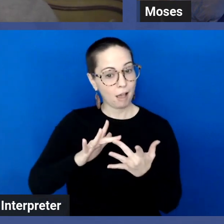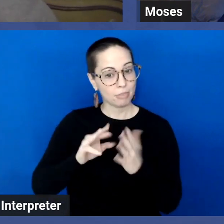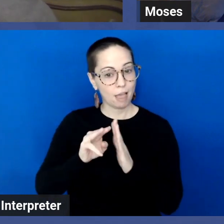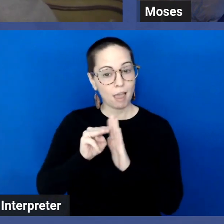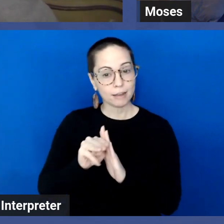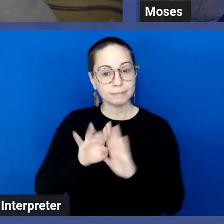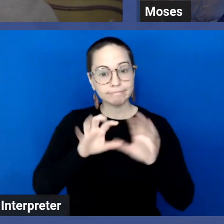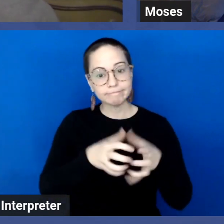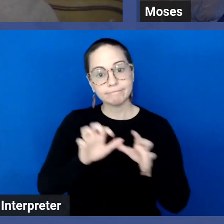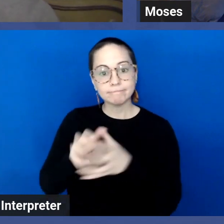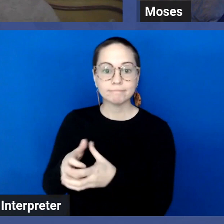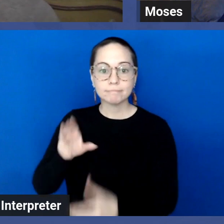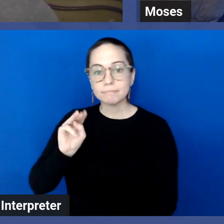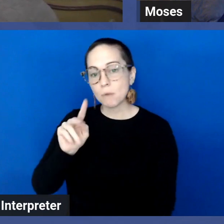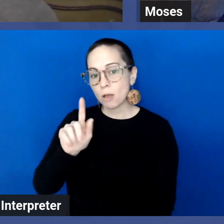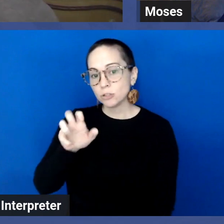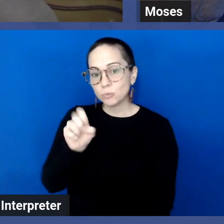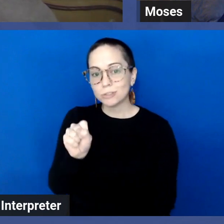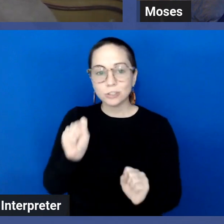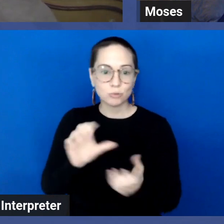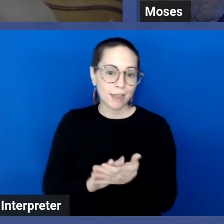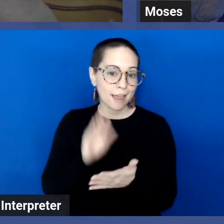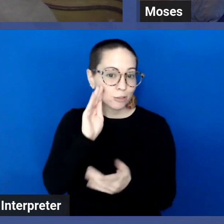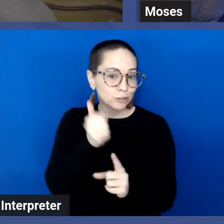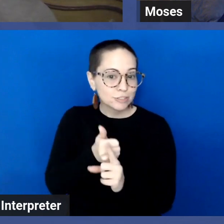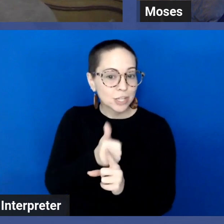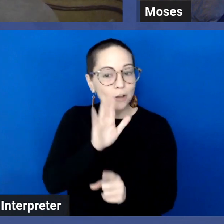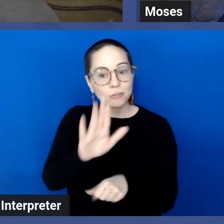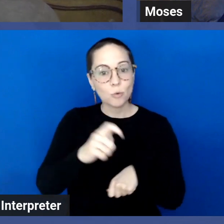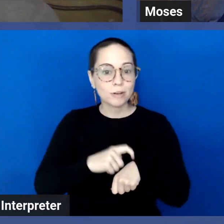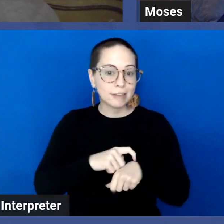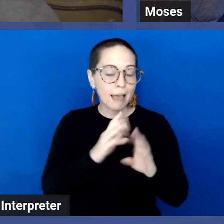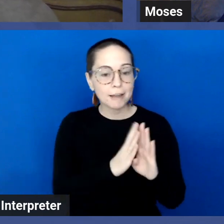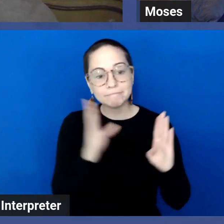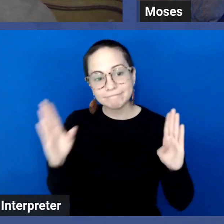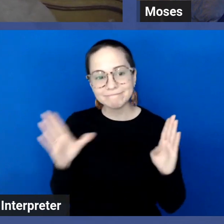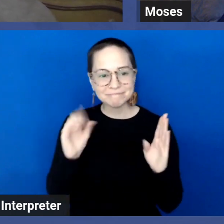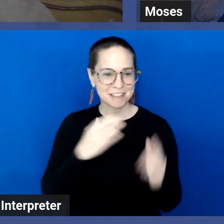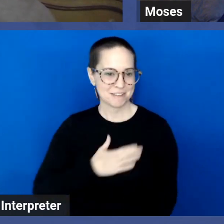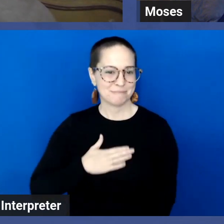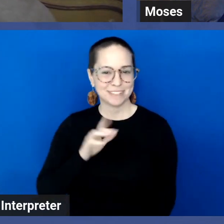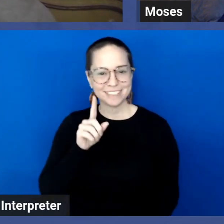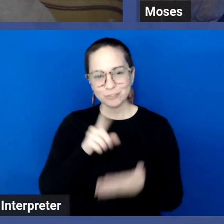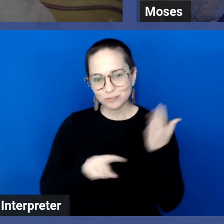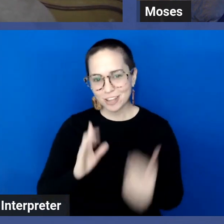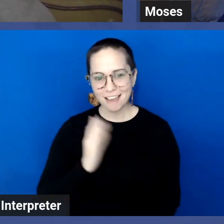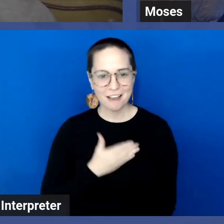their own pace. So visit the Woodhull website and the Spokes Hub page in particular, and you can learn